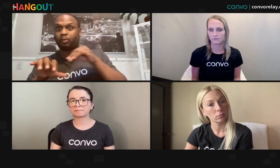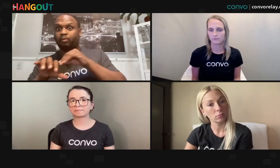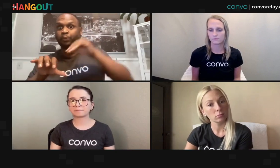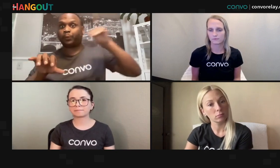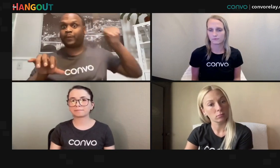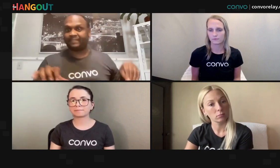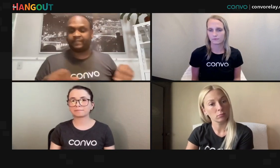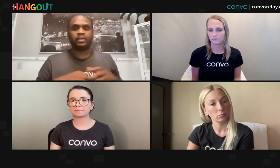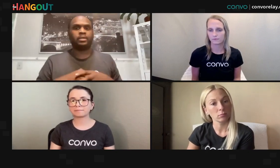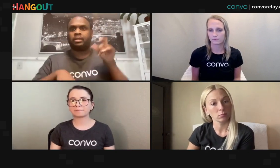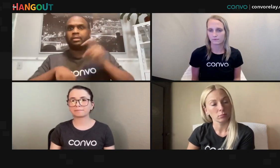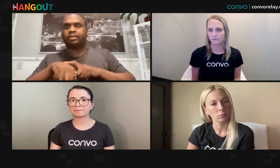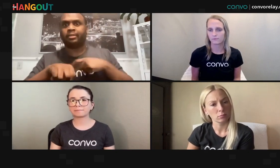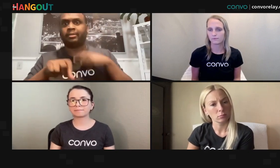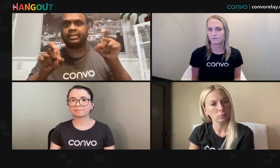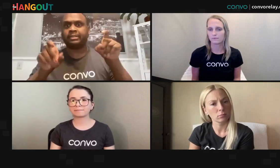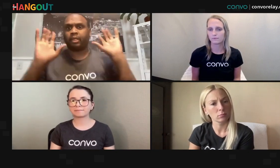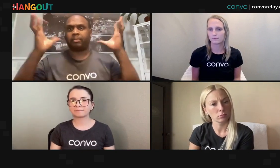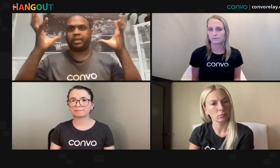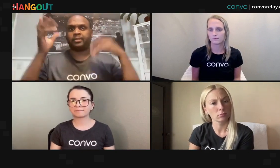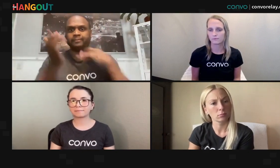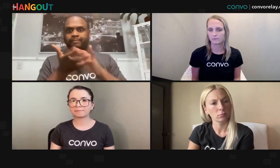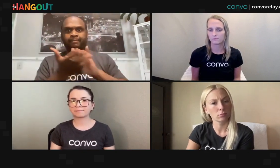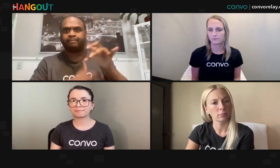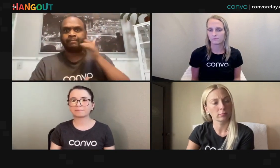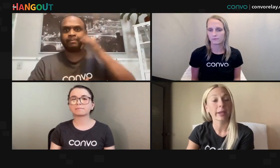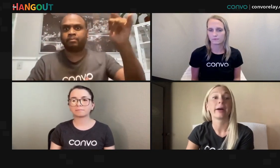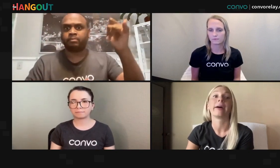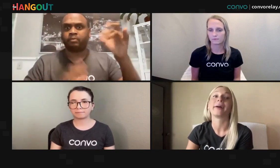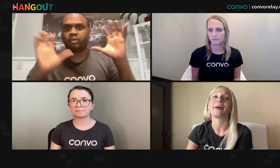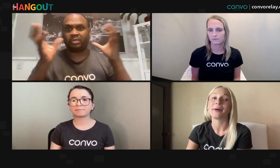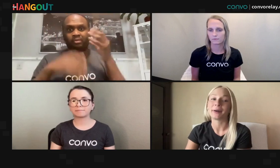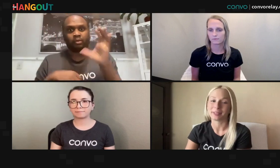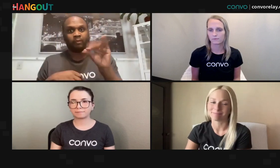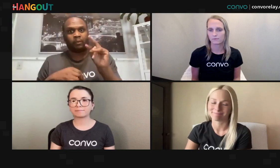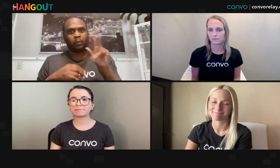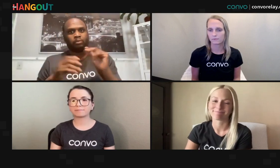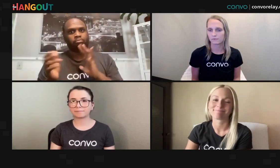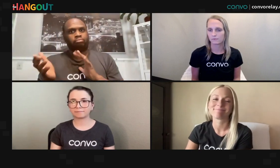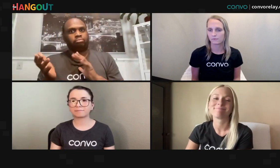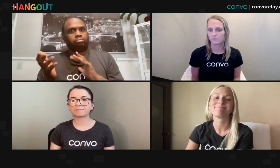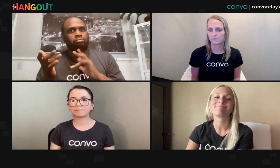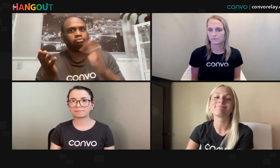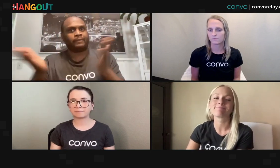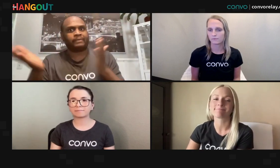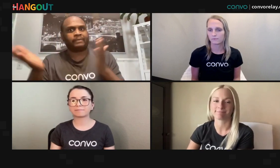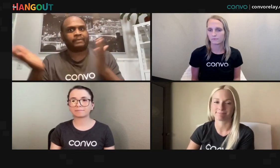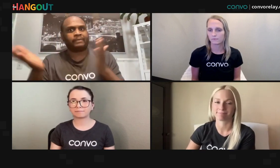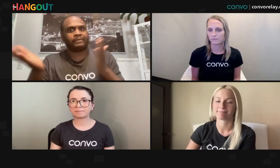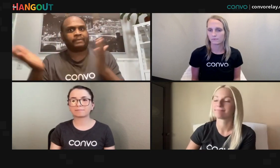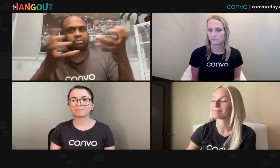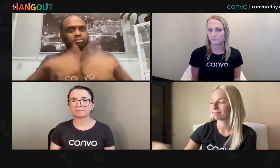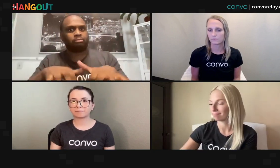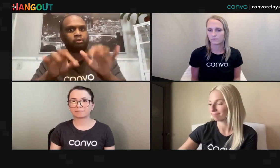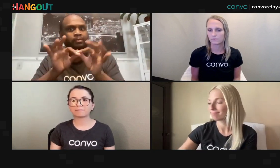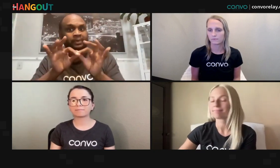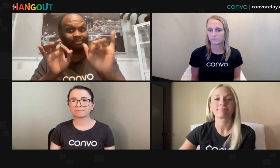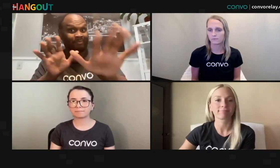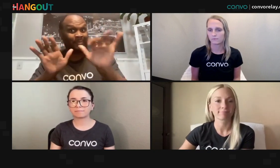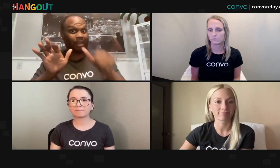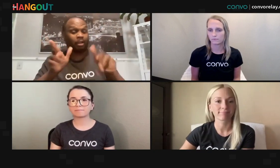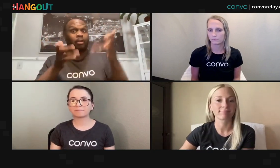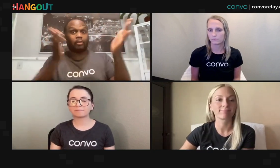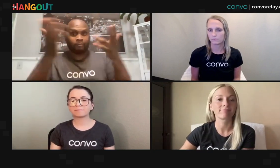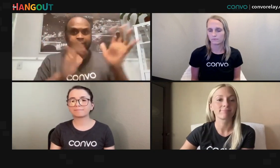But I know if I update my profile with my address, and let's say I move somewhere else and I call 911, what's